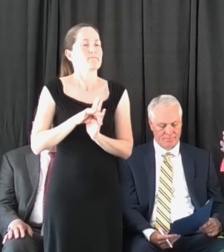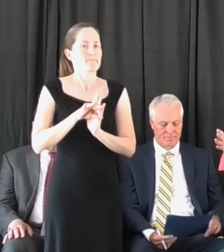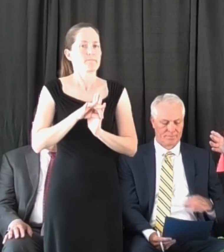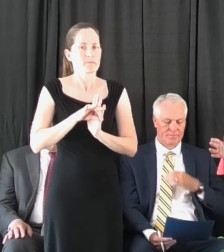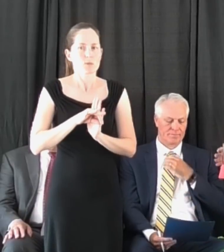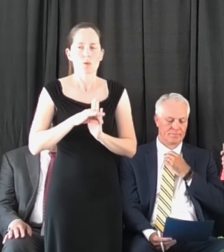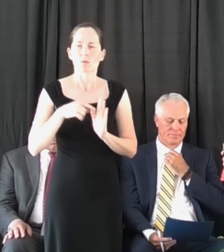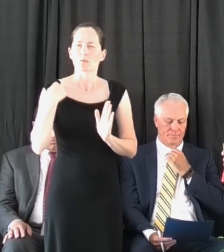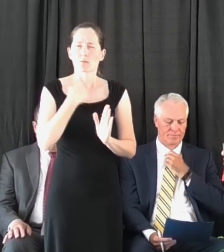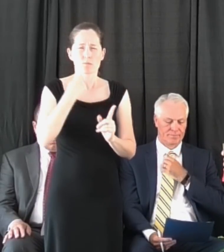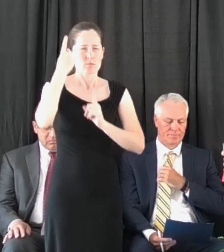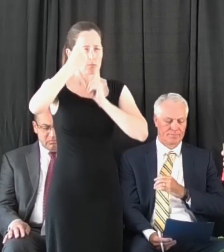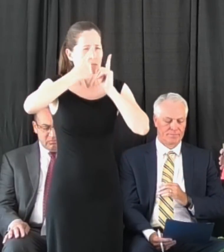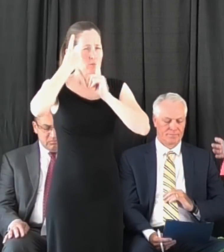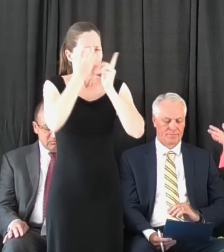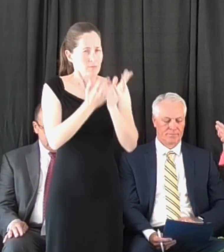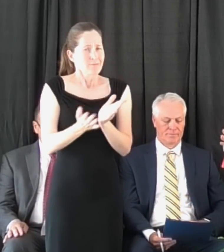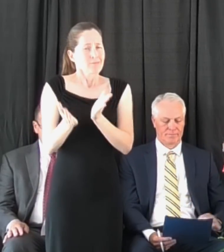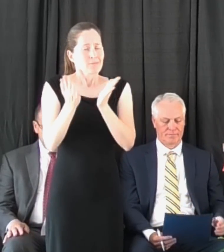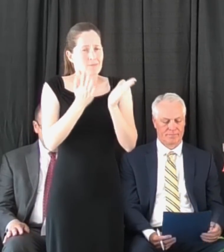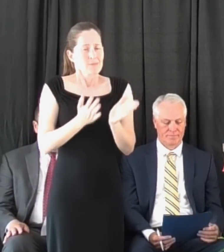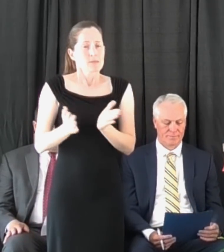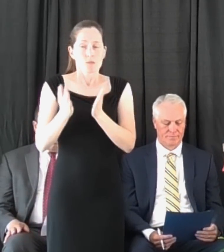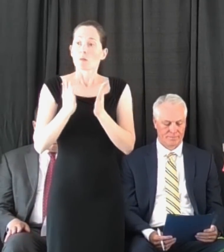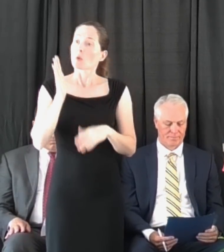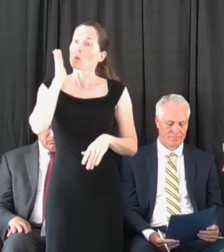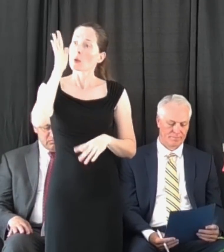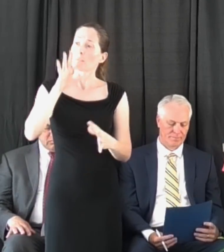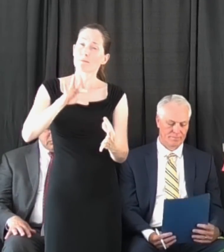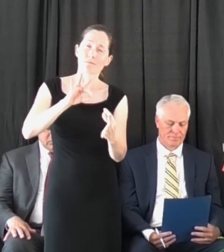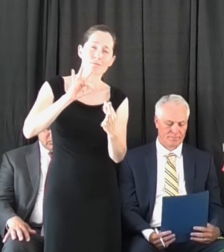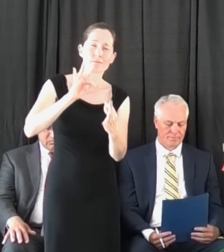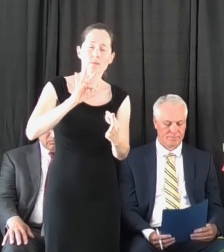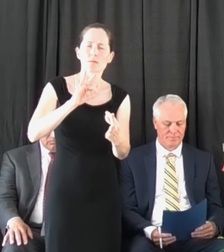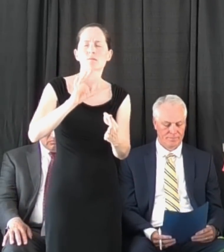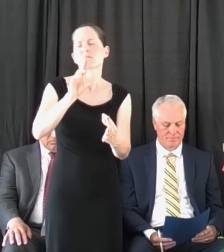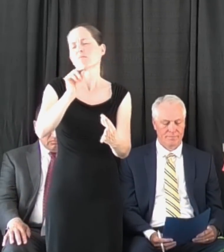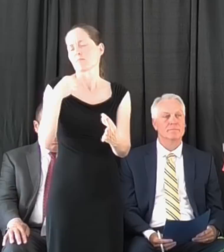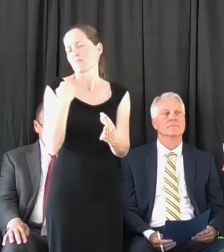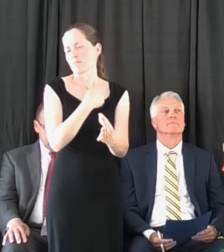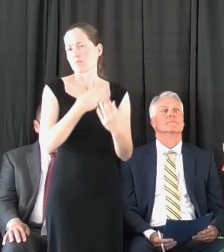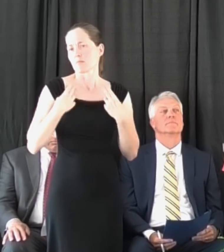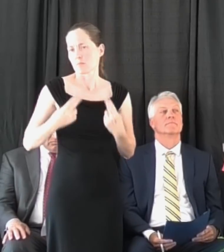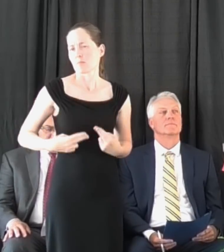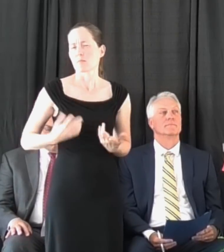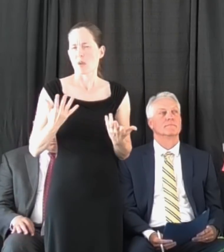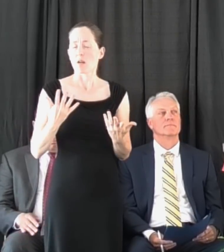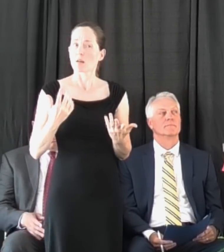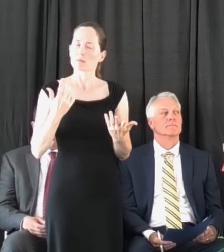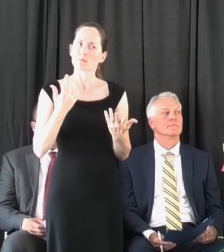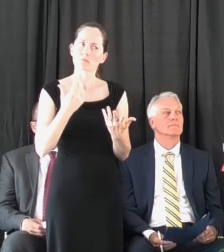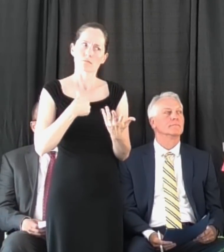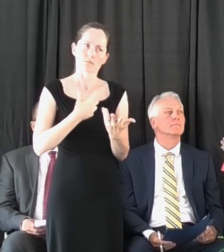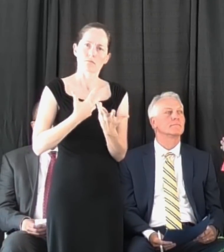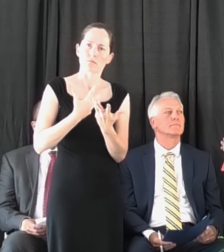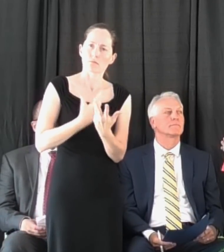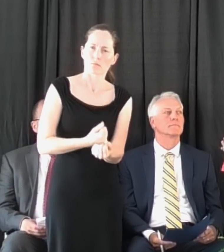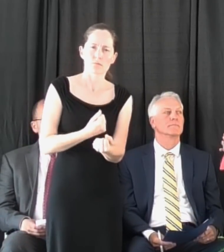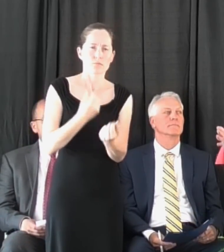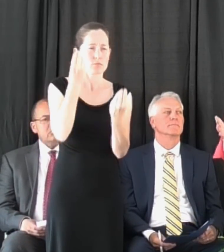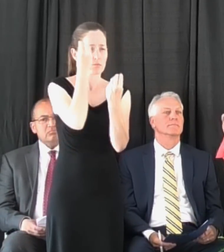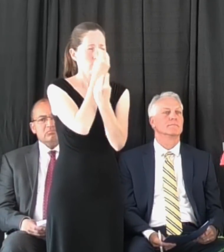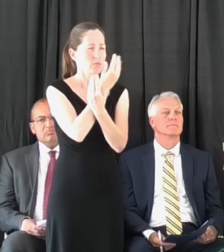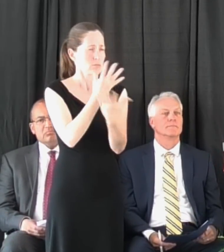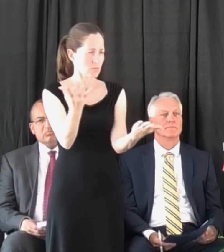courthouse. Is it going to be perfect? No, because we're humans and we're not perfect. But I can assure you that everyone, part of this